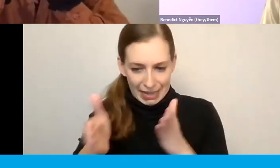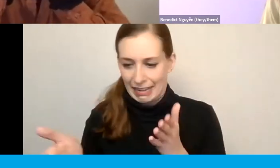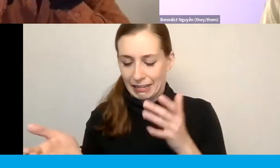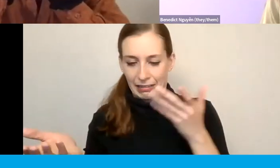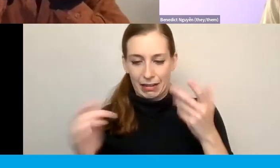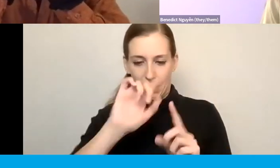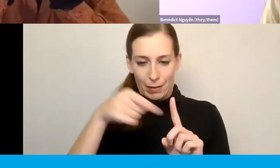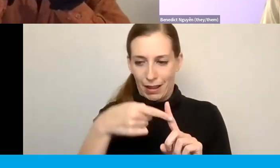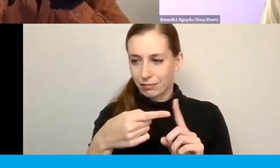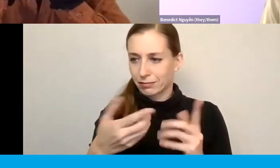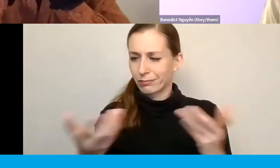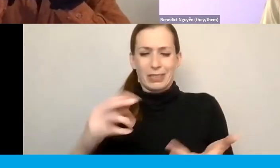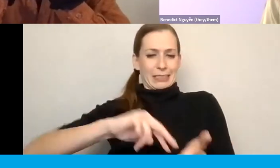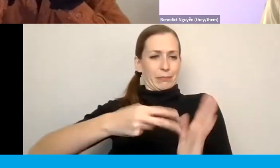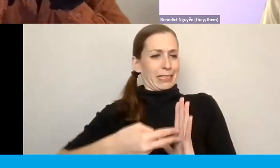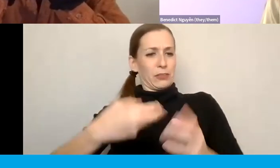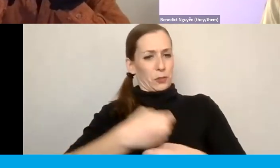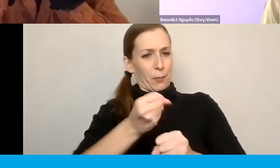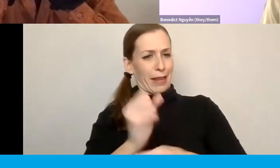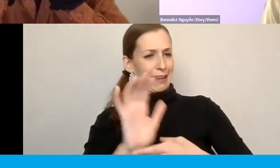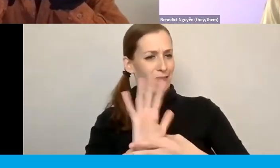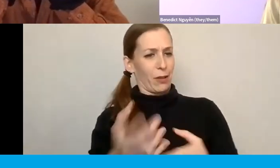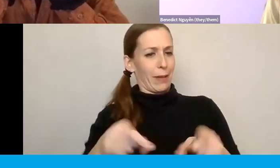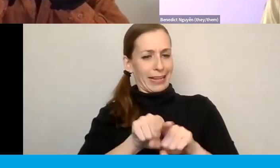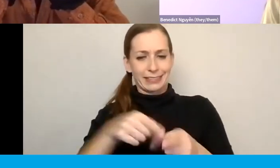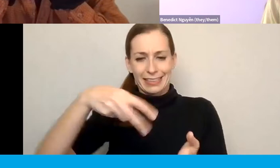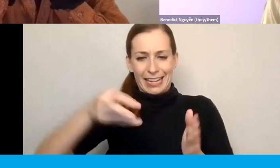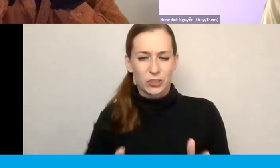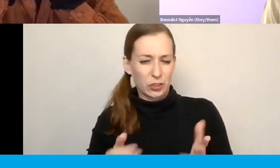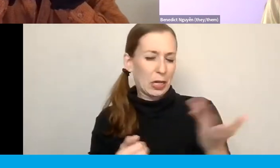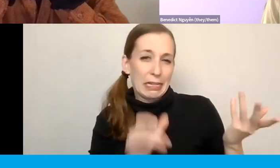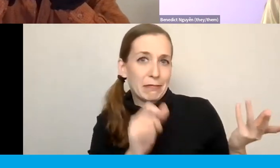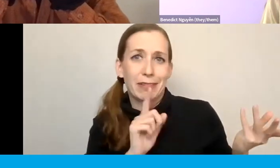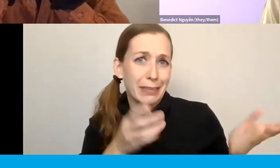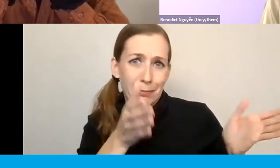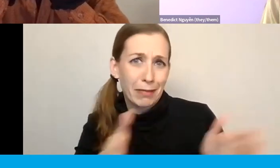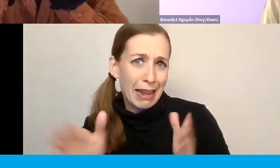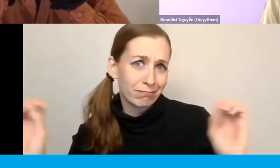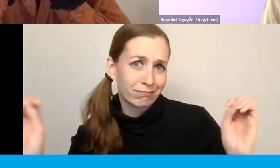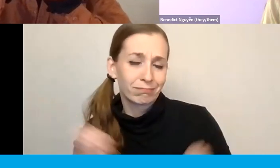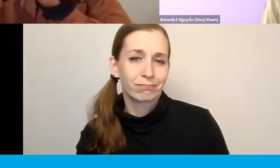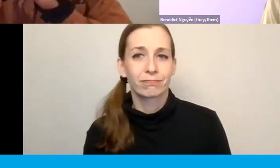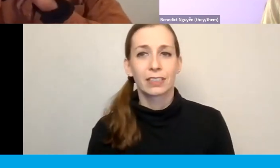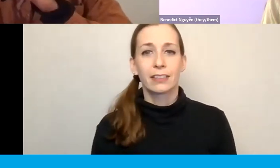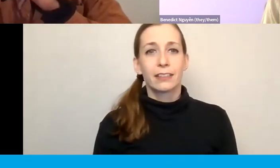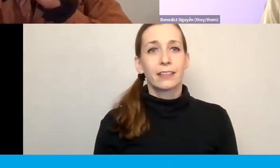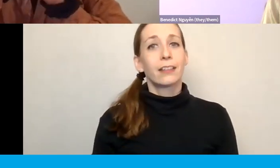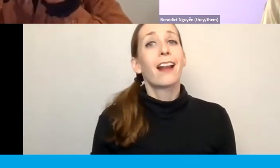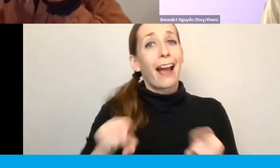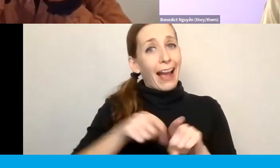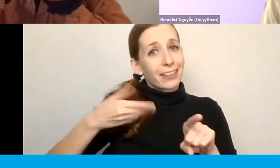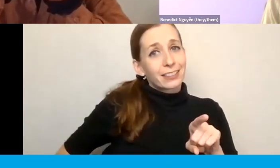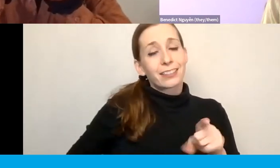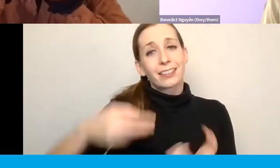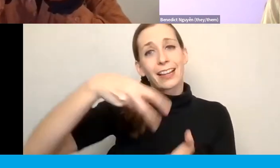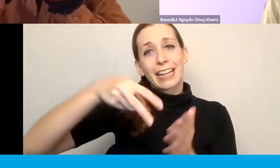artist. And a lot of my focus for that project was like on working with people,